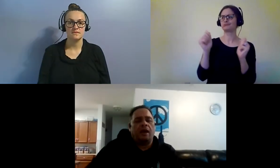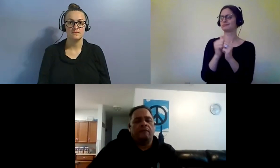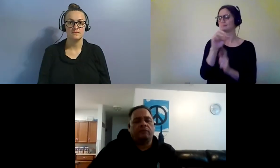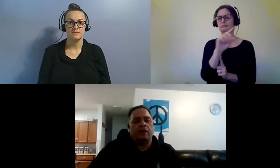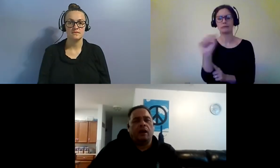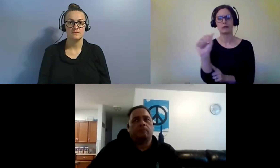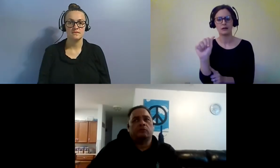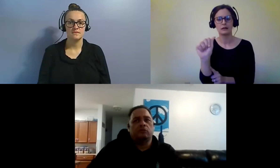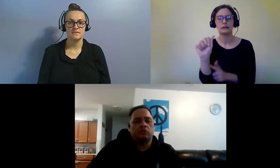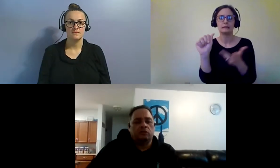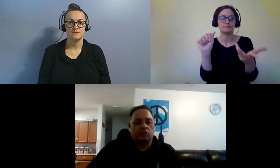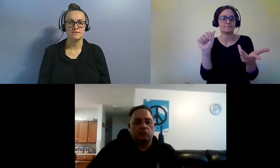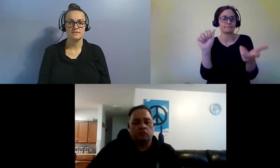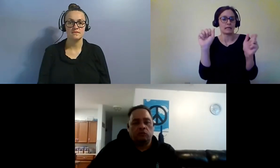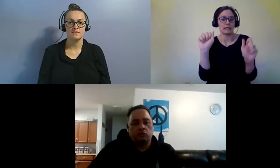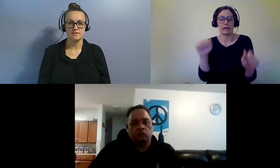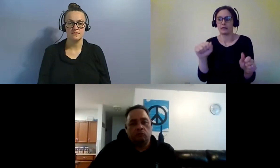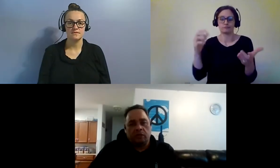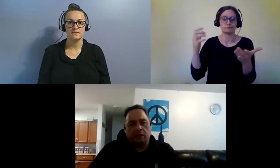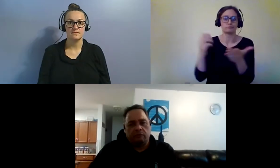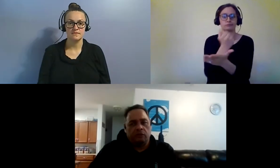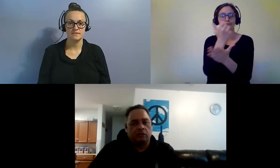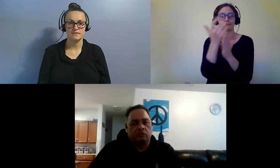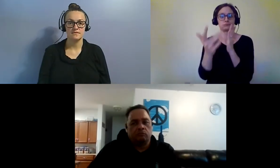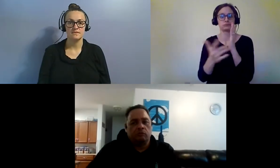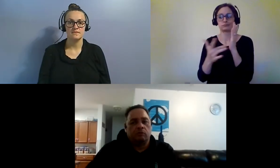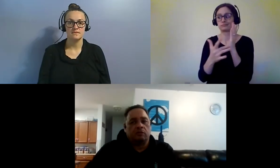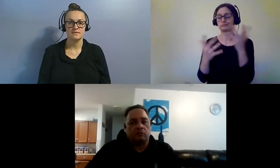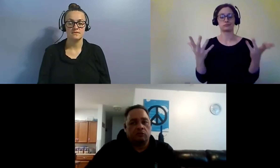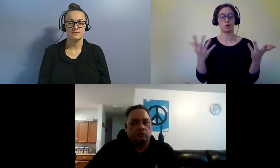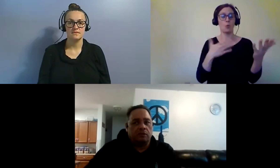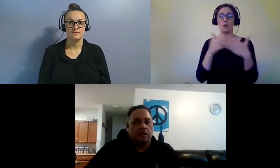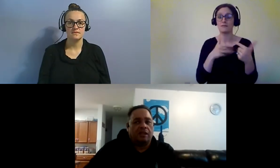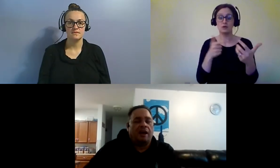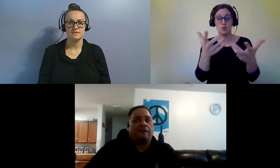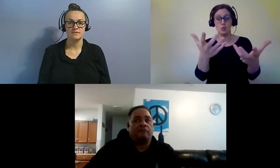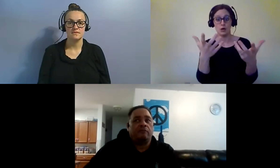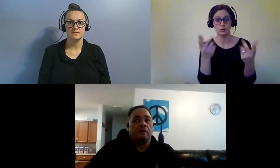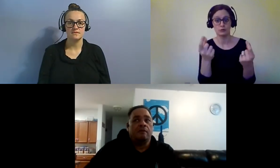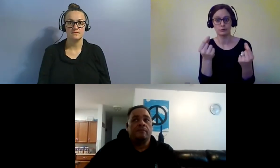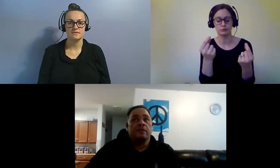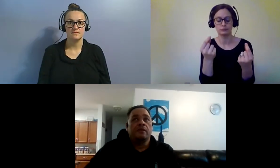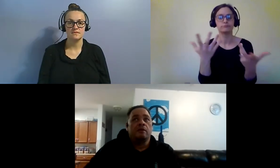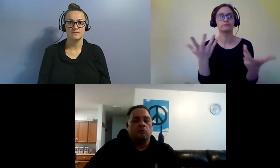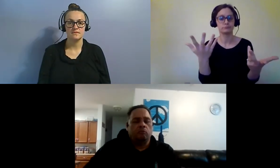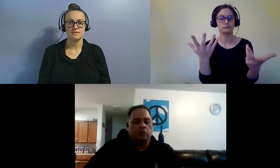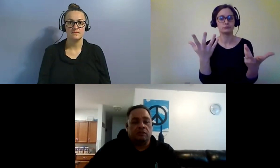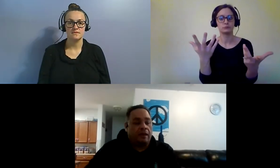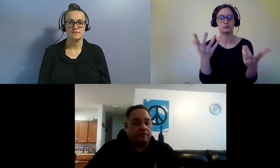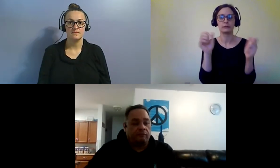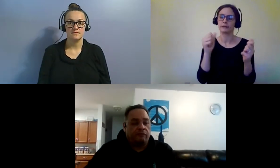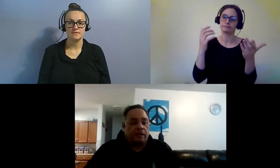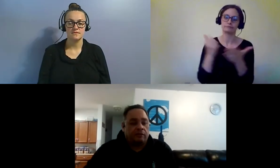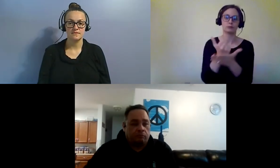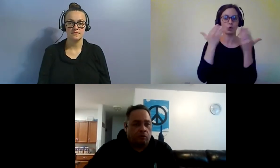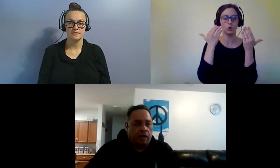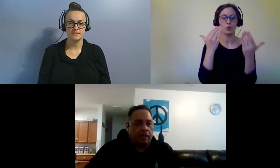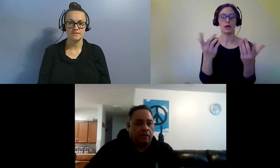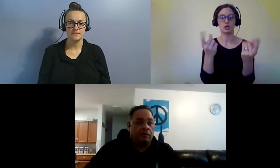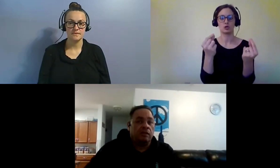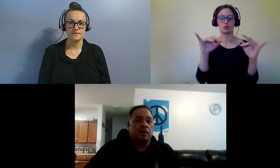can have the opportunity to do whatever it is we want to do in life. We just have to find